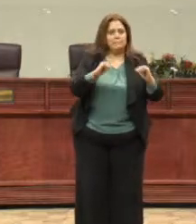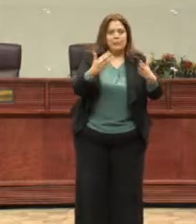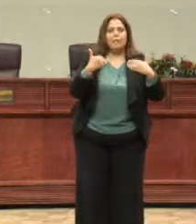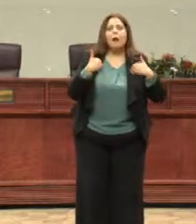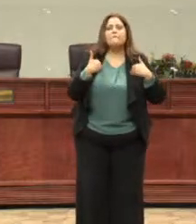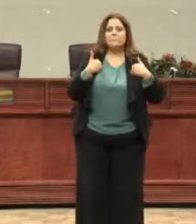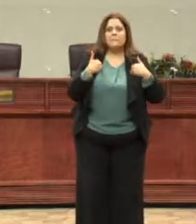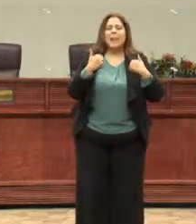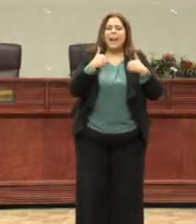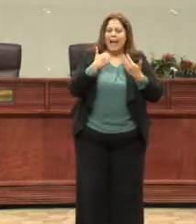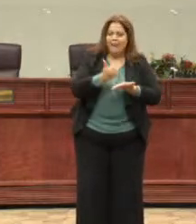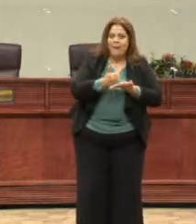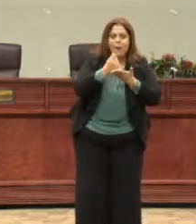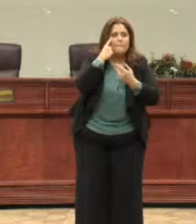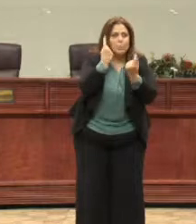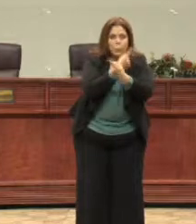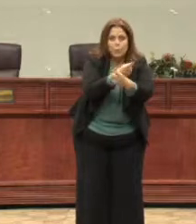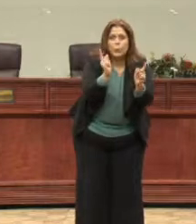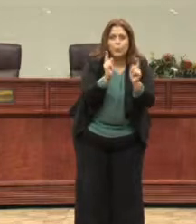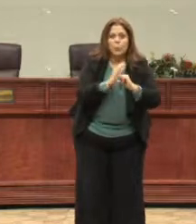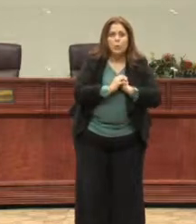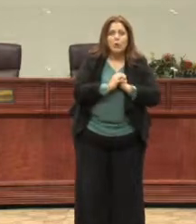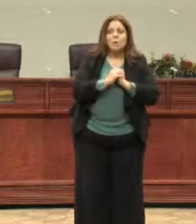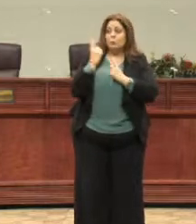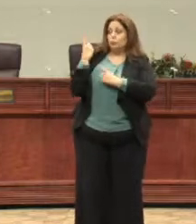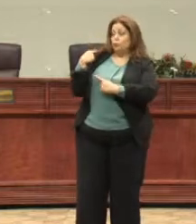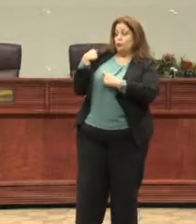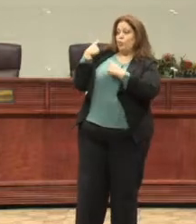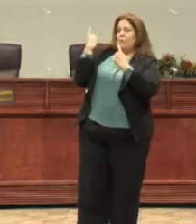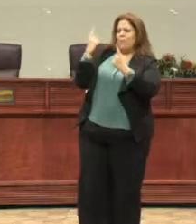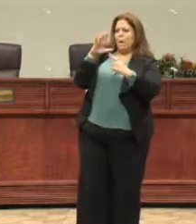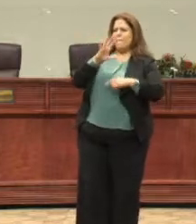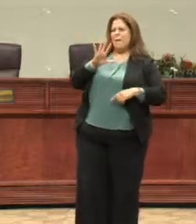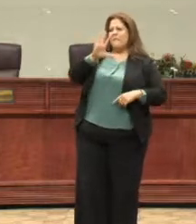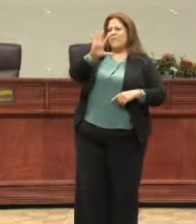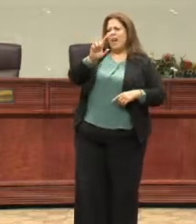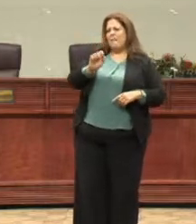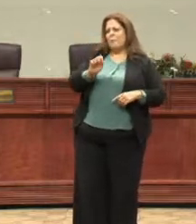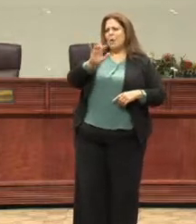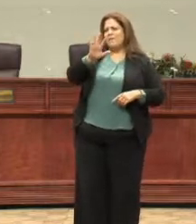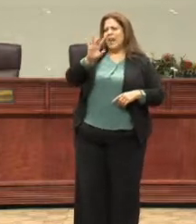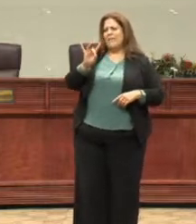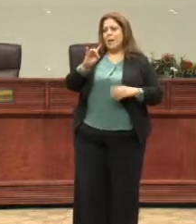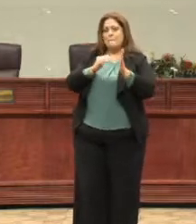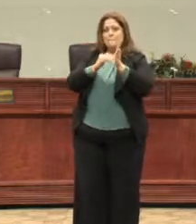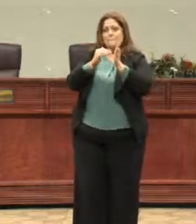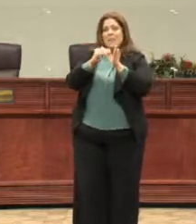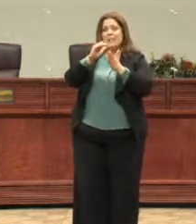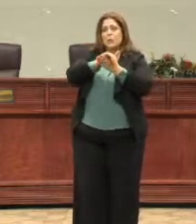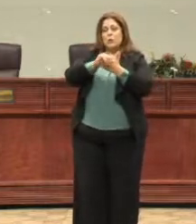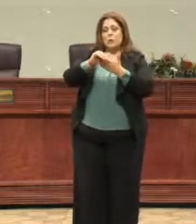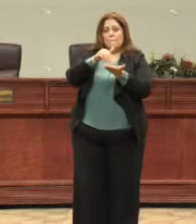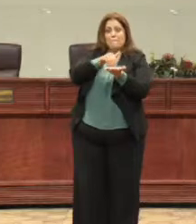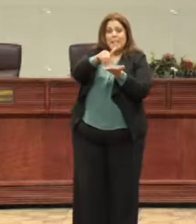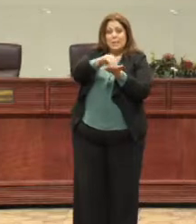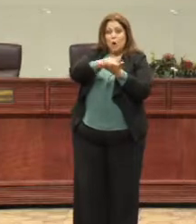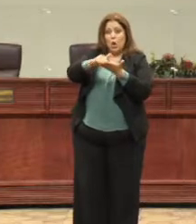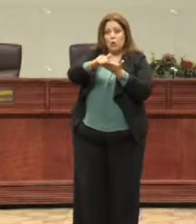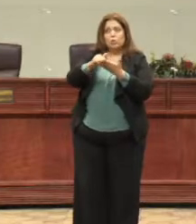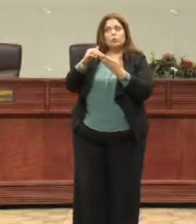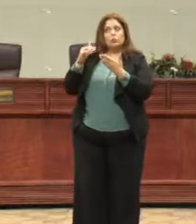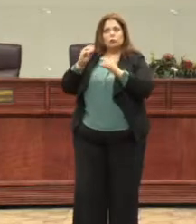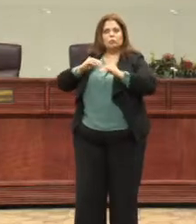there for you. To date, more than $5.58 million have been distributed to keep